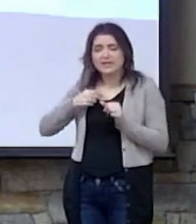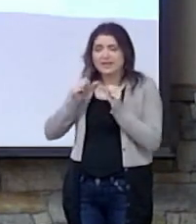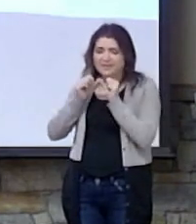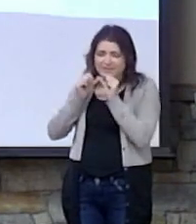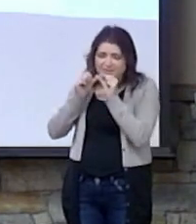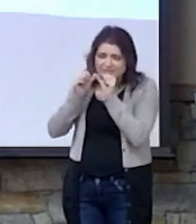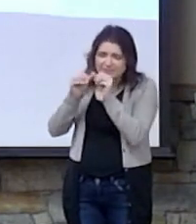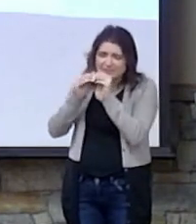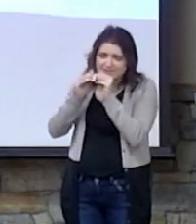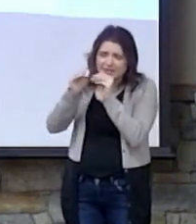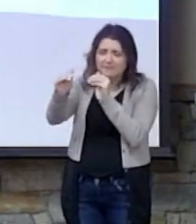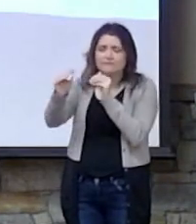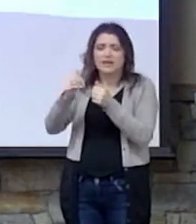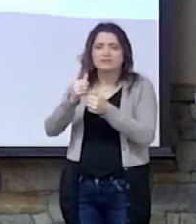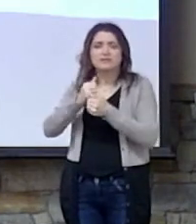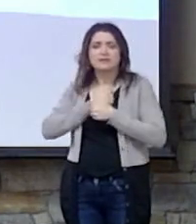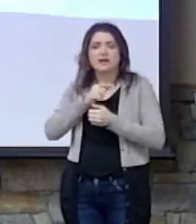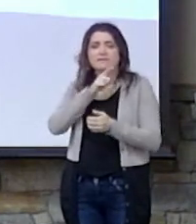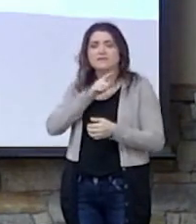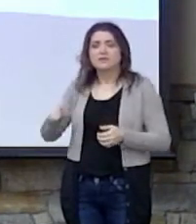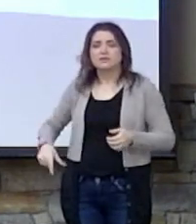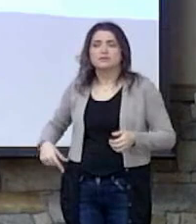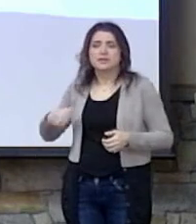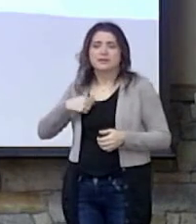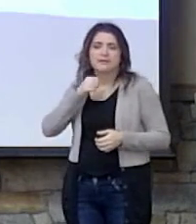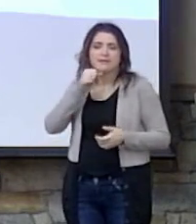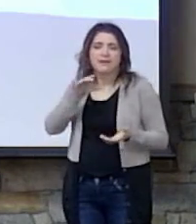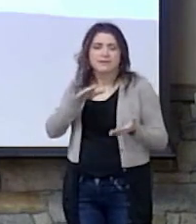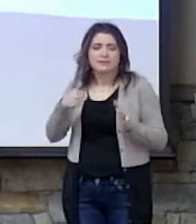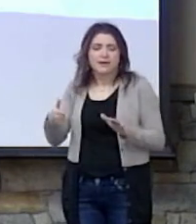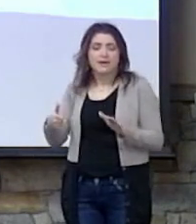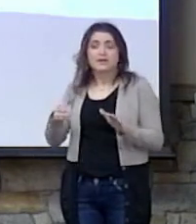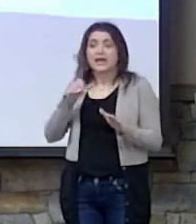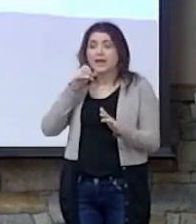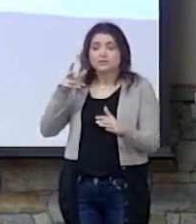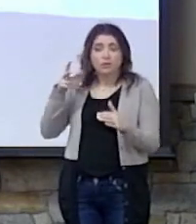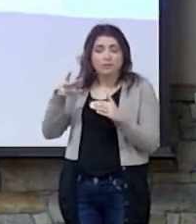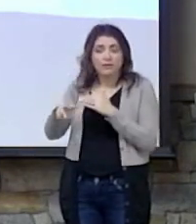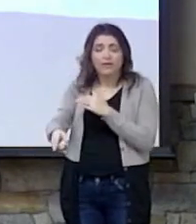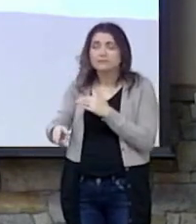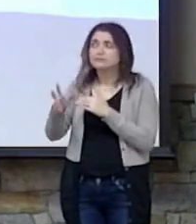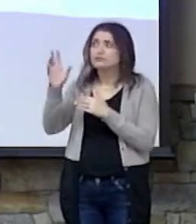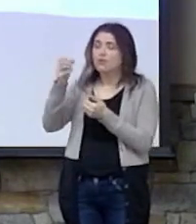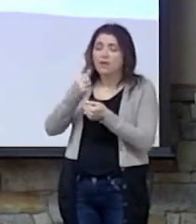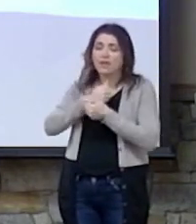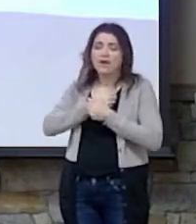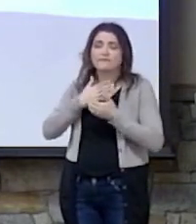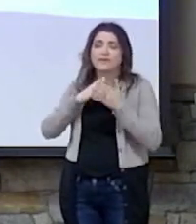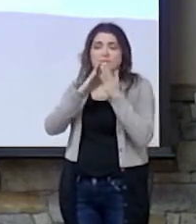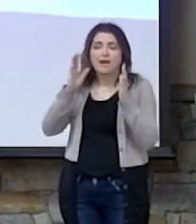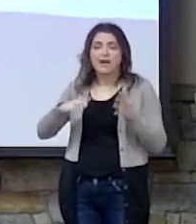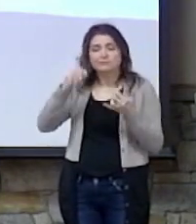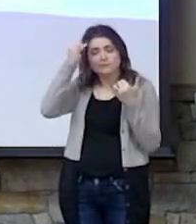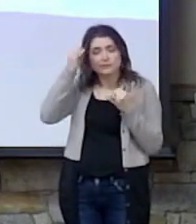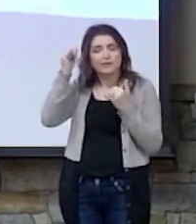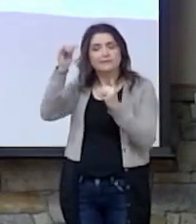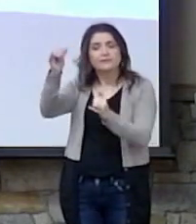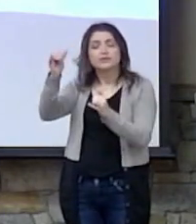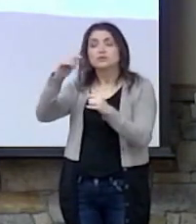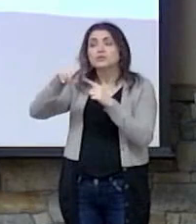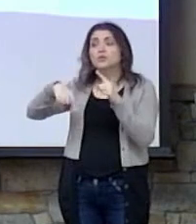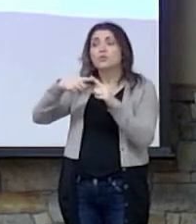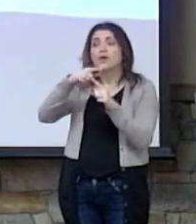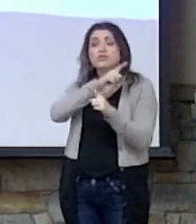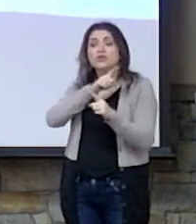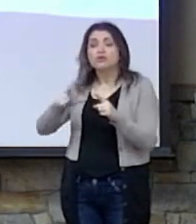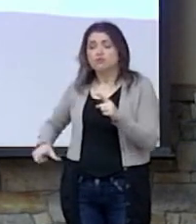of the Lord, that I may not die. And do not cut off your steadfast love from my house forever. When the Lord